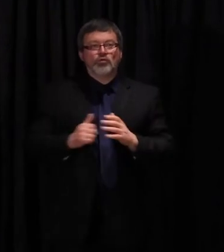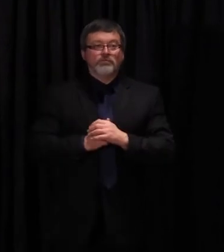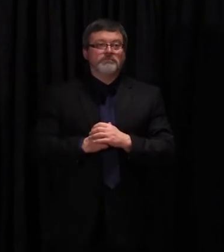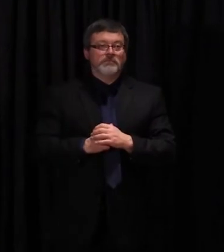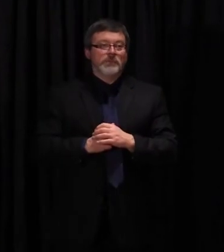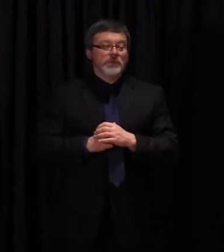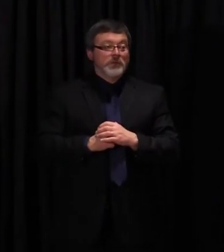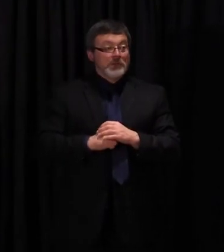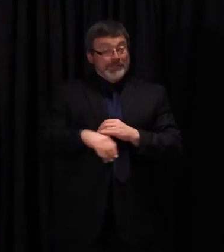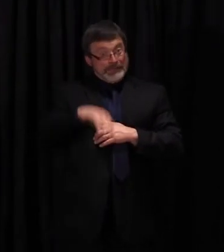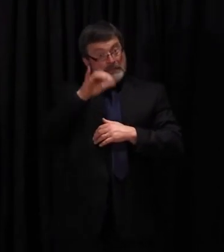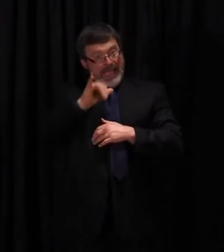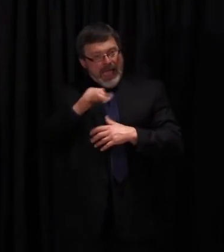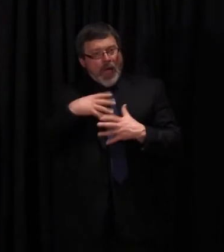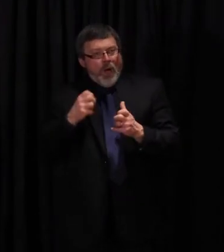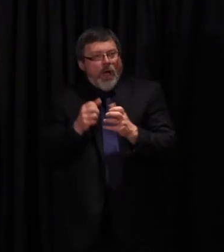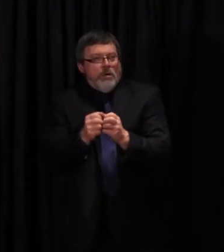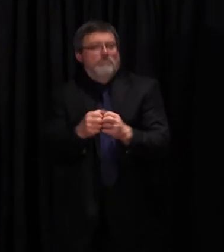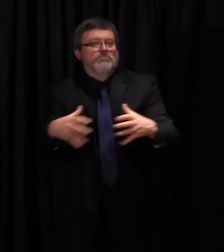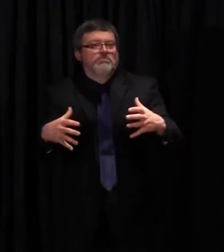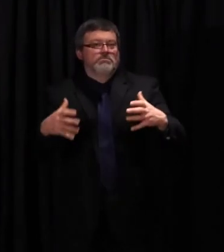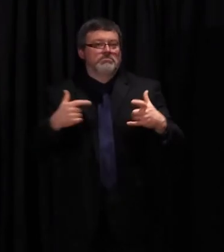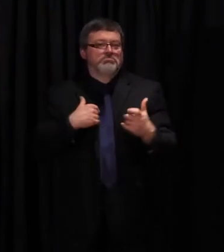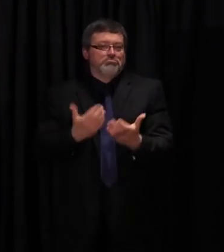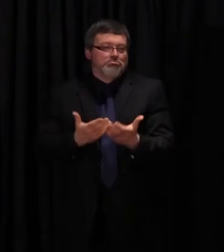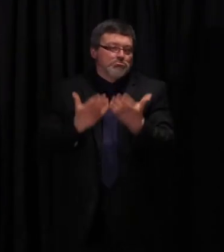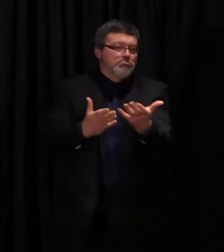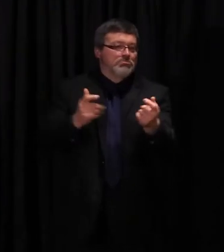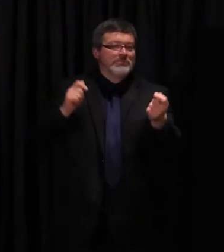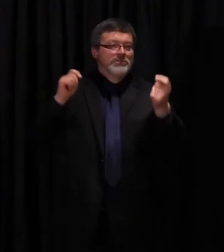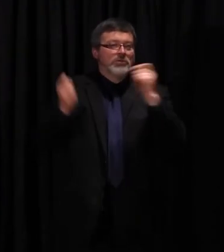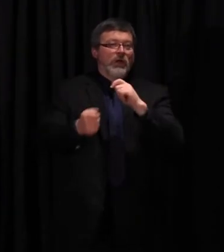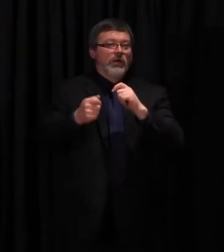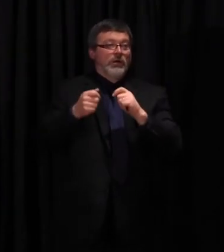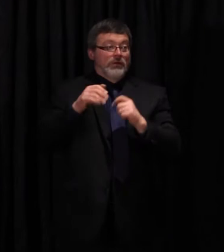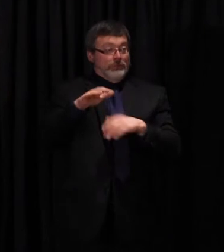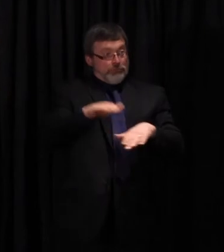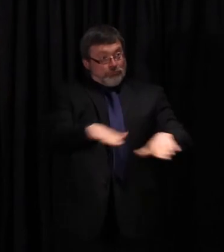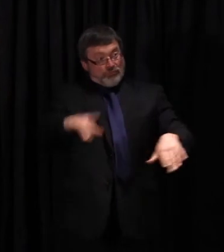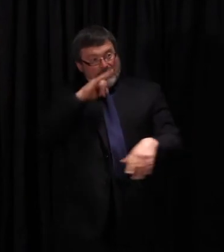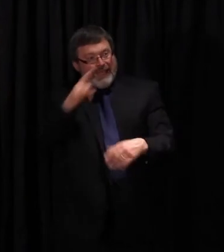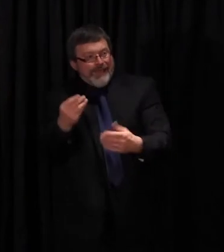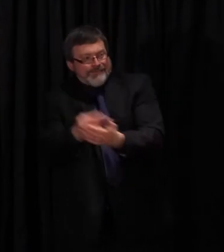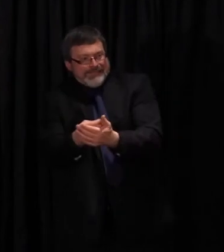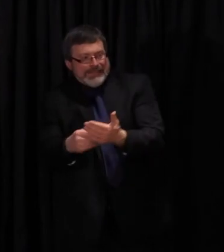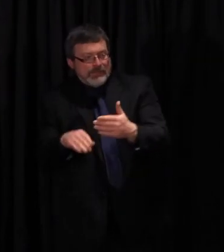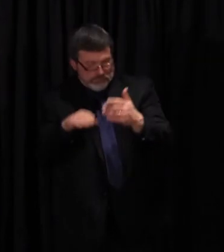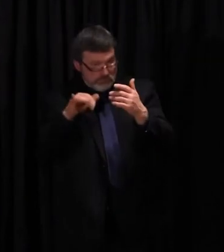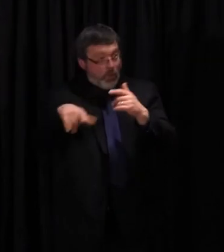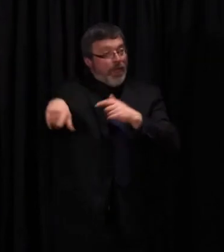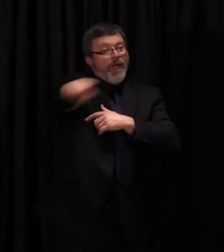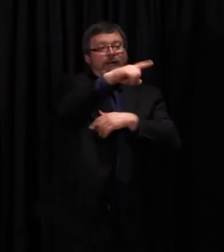our childcare financial assistance program to increase access to quality care and learning.